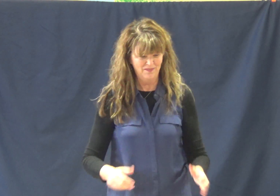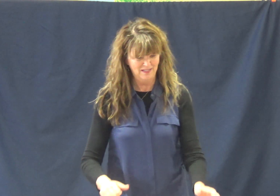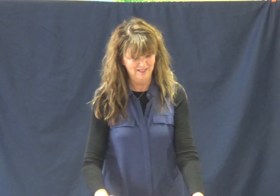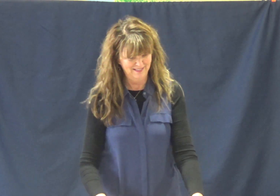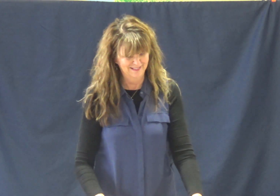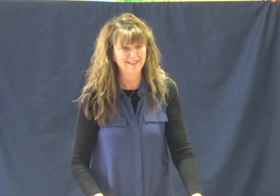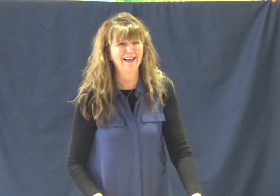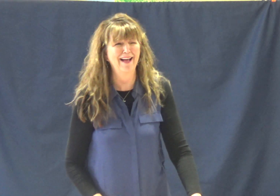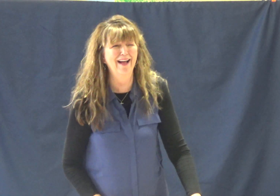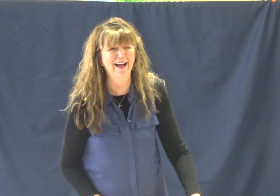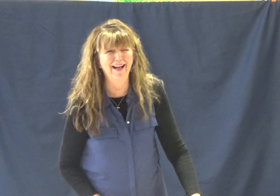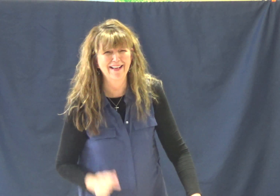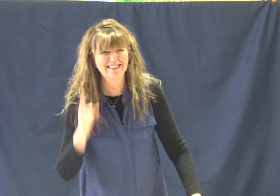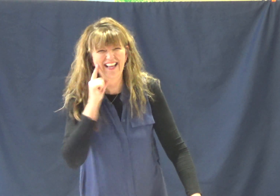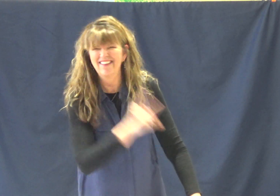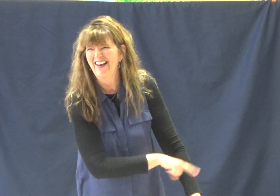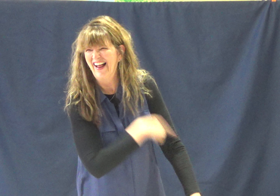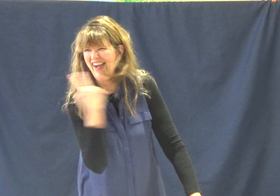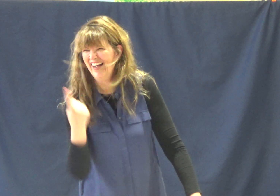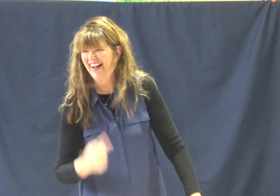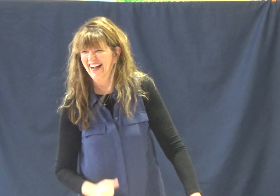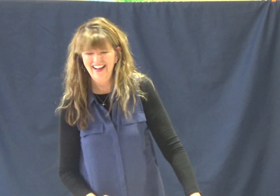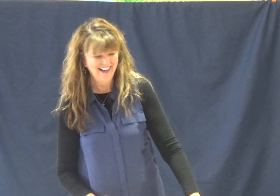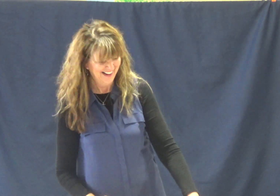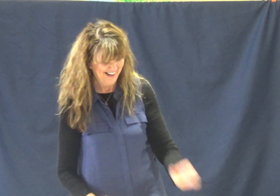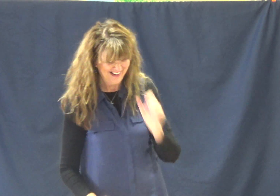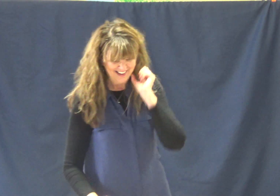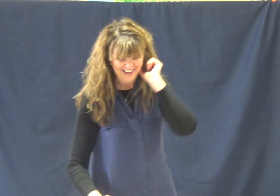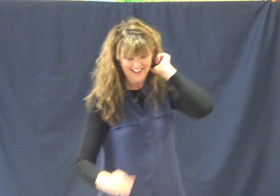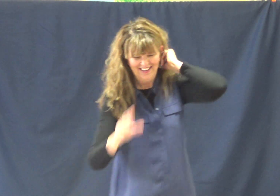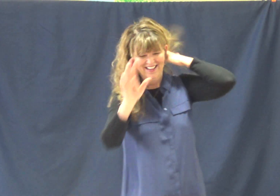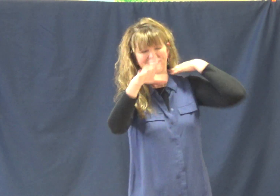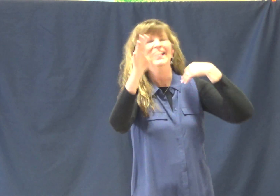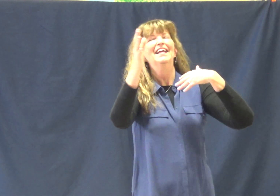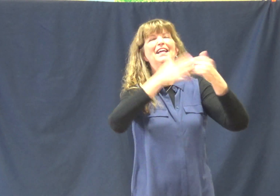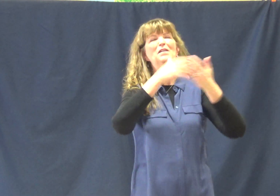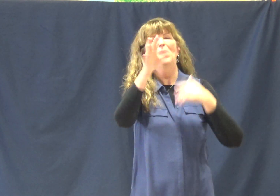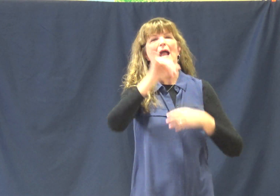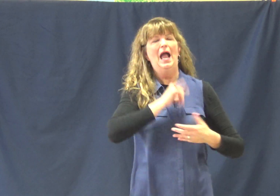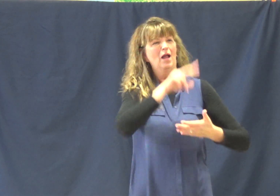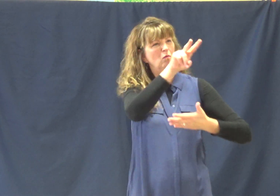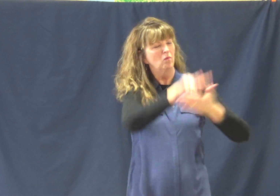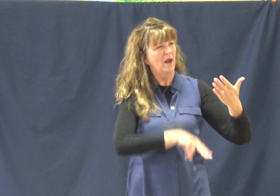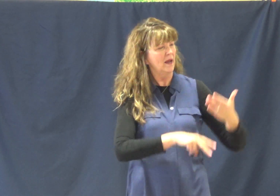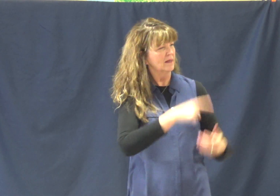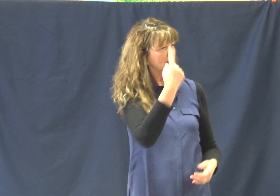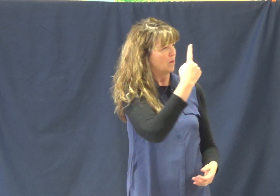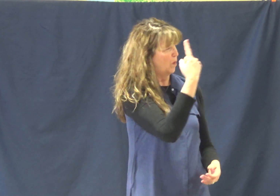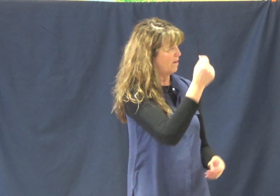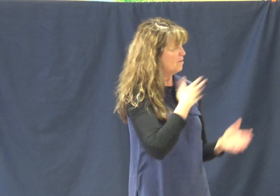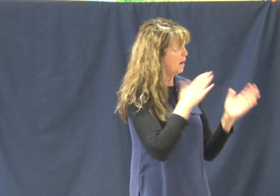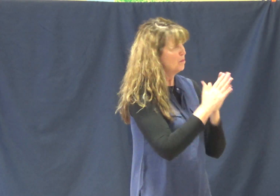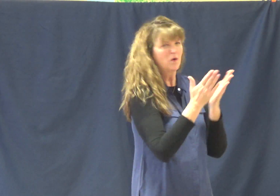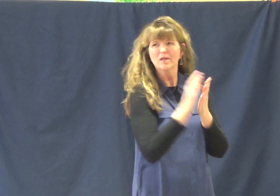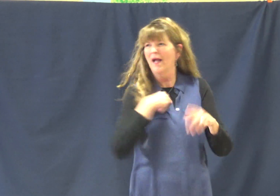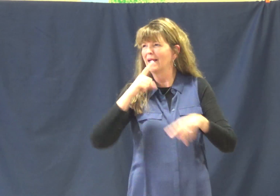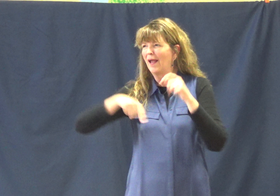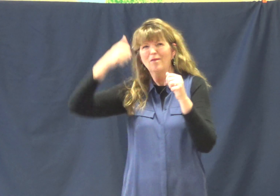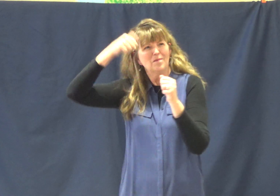Only 2 more years left of this program. That sounds like such a long time. But anyway, I've read